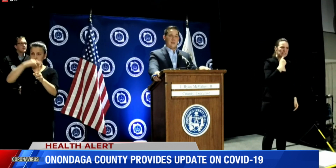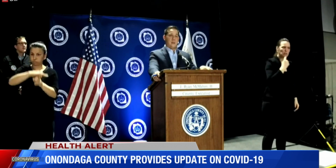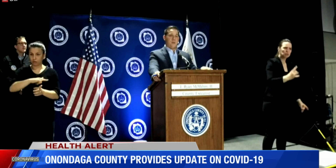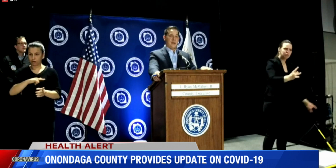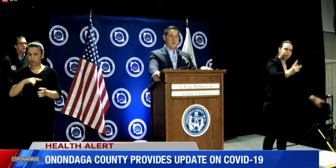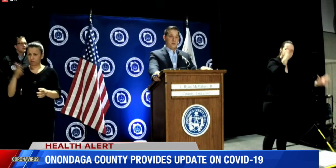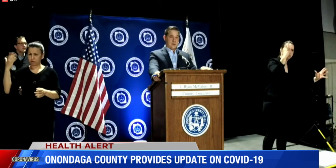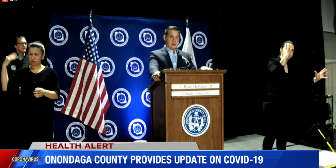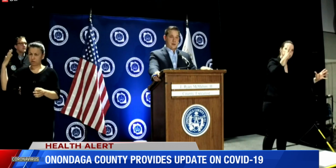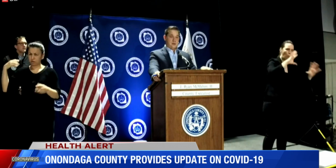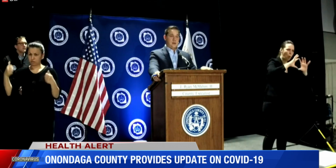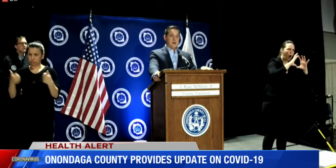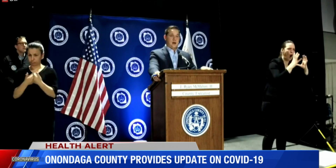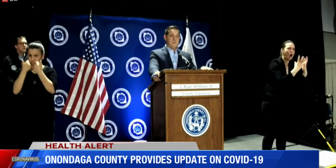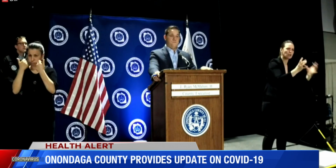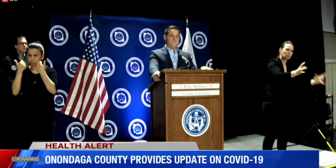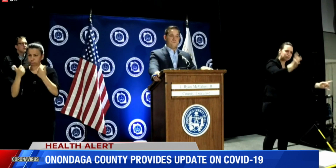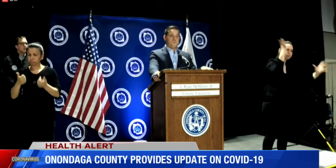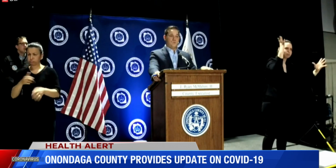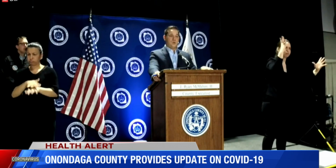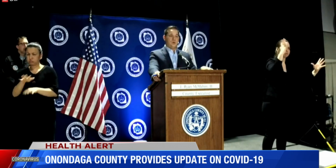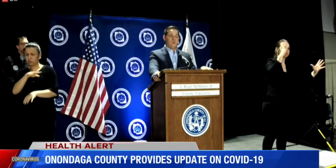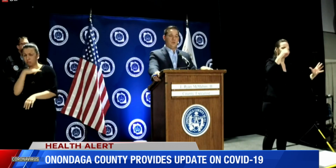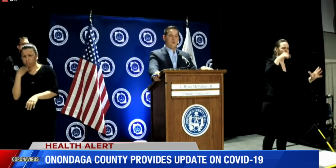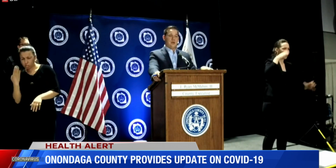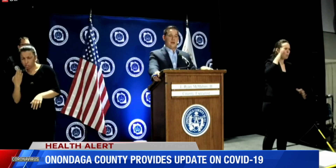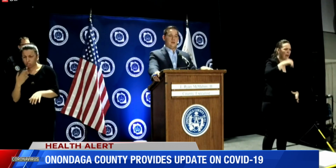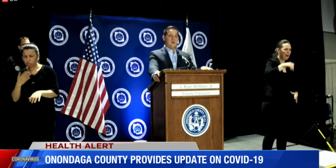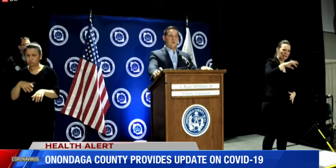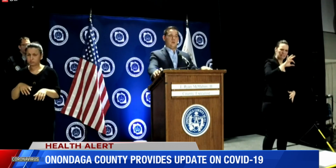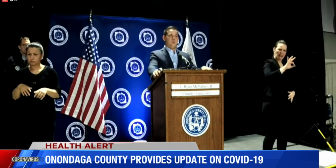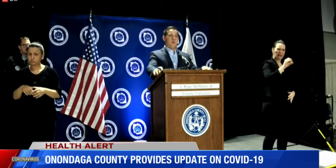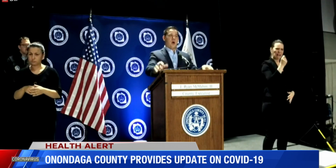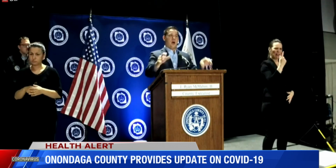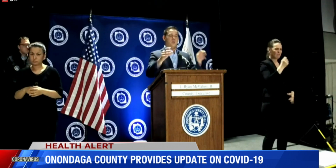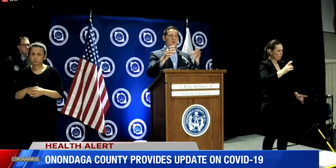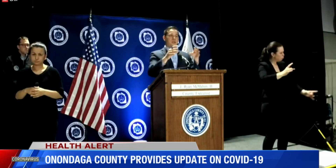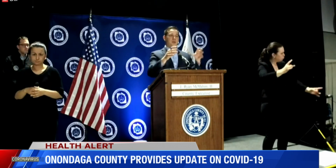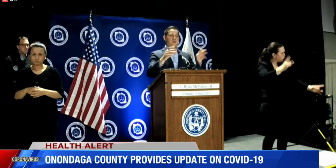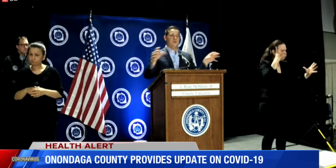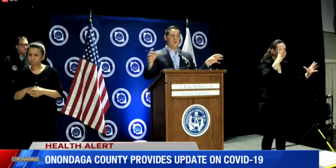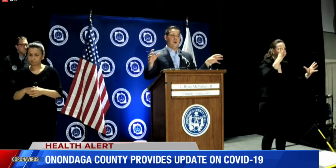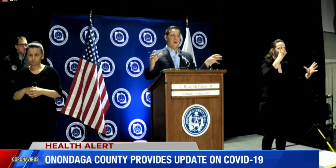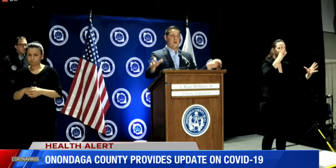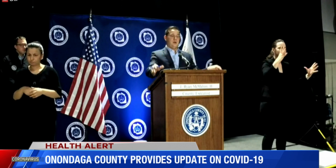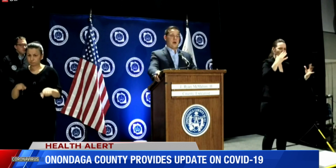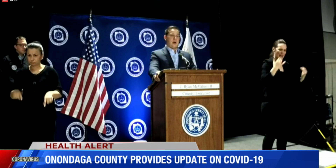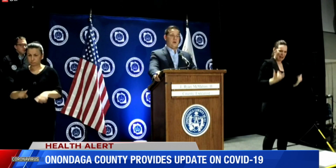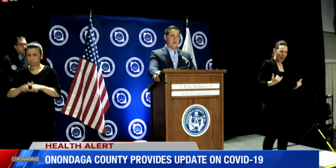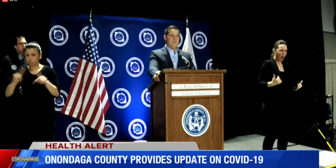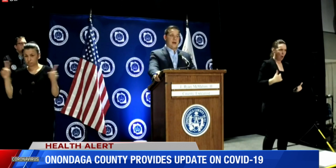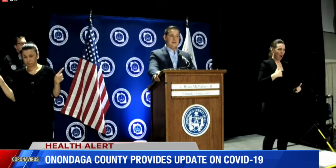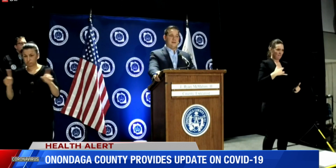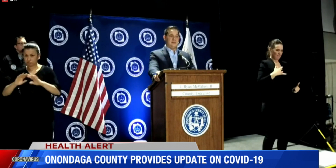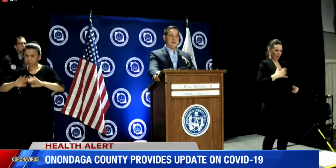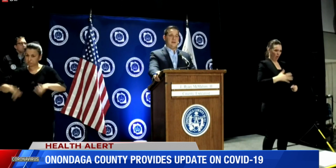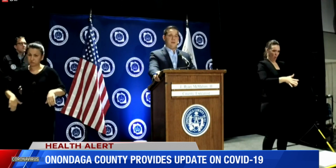with that and the pain with that, when you look at the broad-reaching,